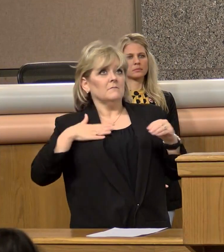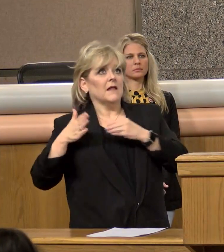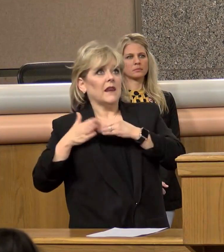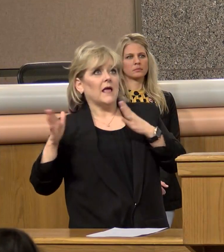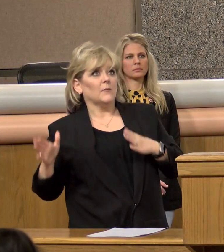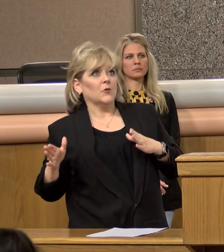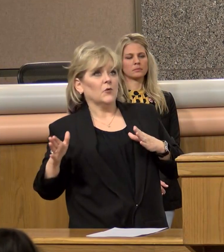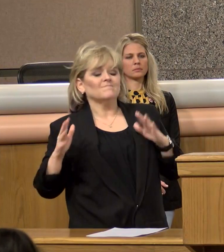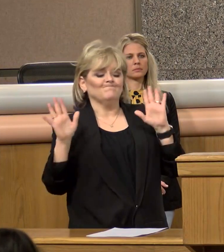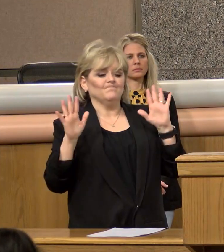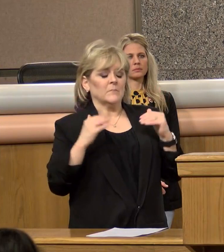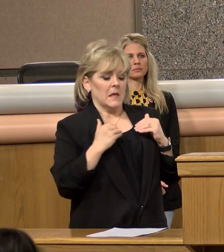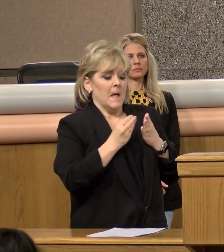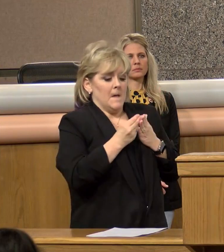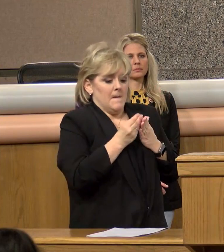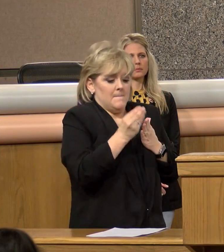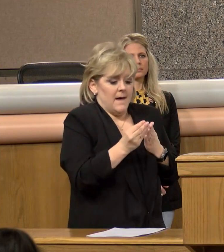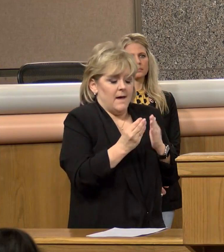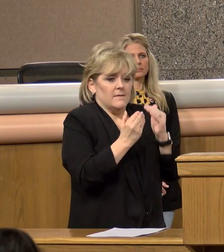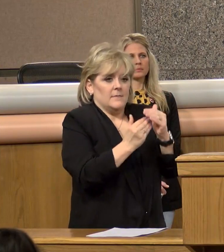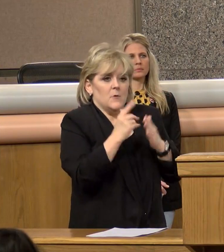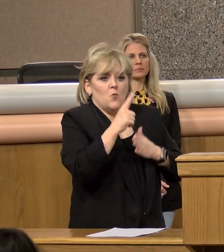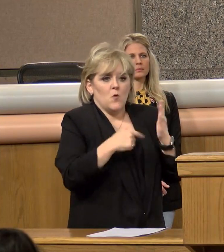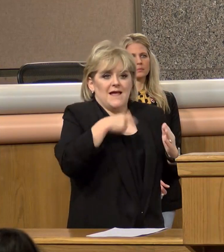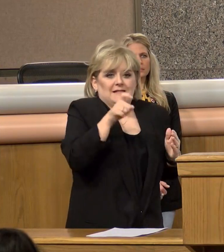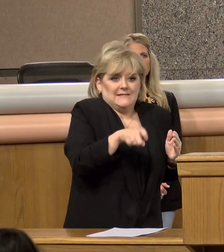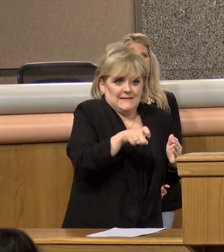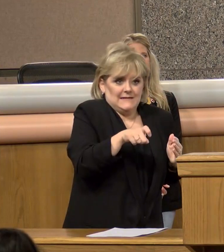stores are going to stay open. There's plenty of supply.